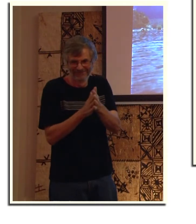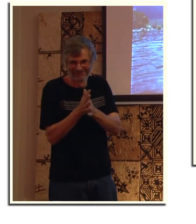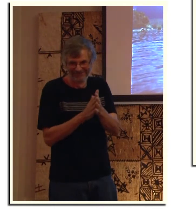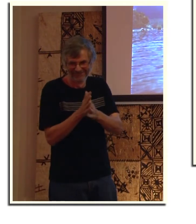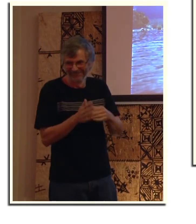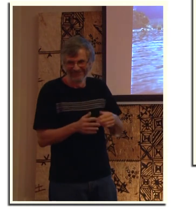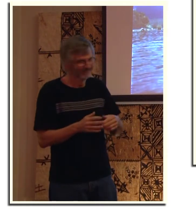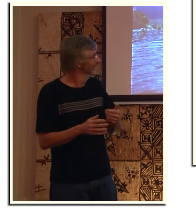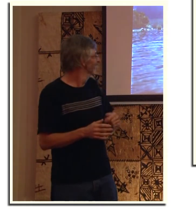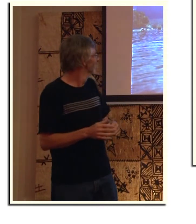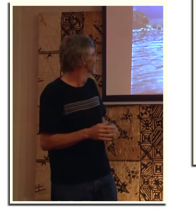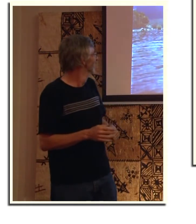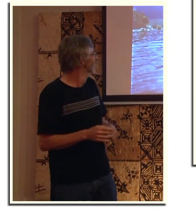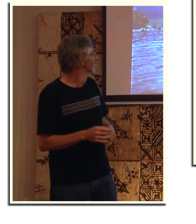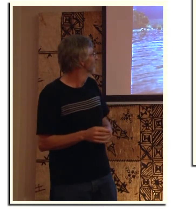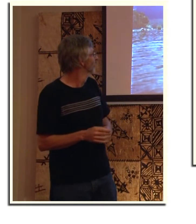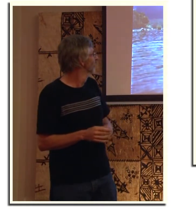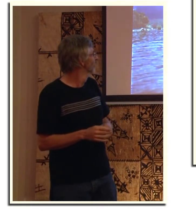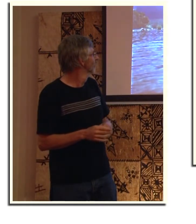Come on, crank it.